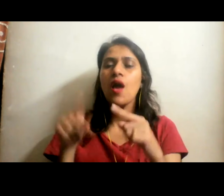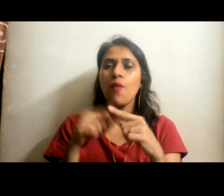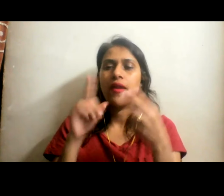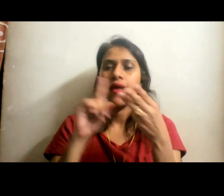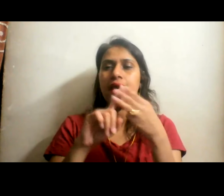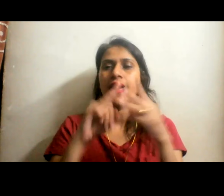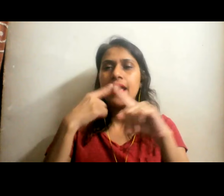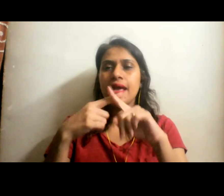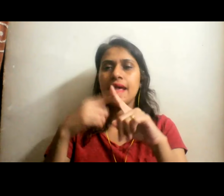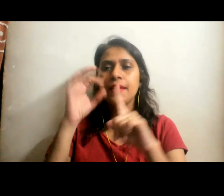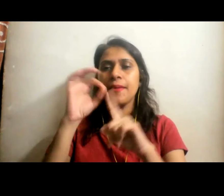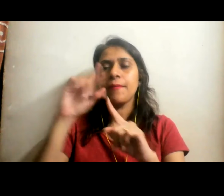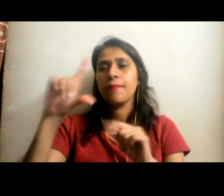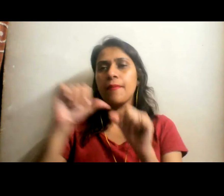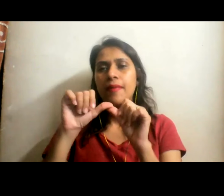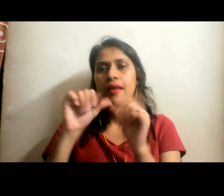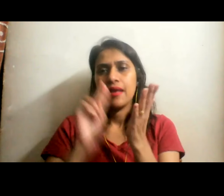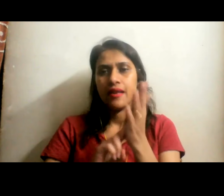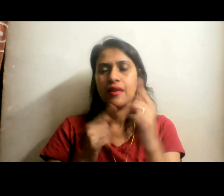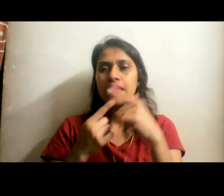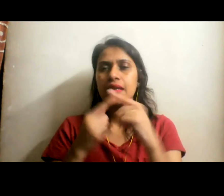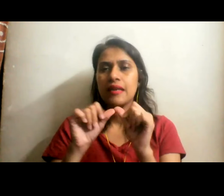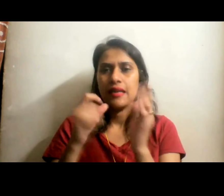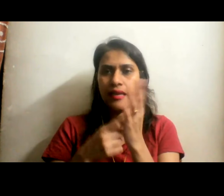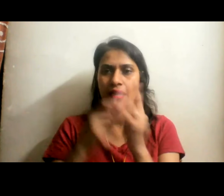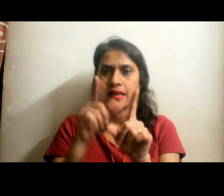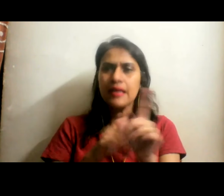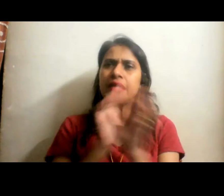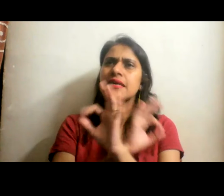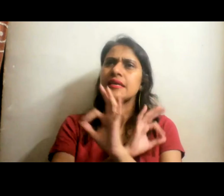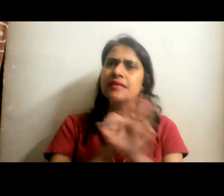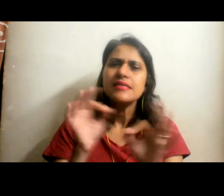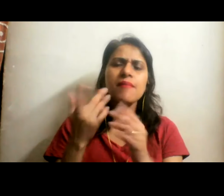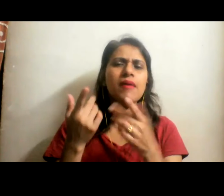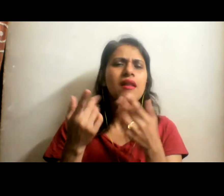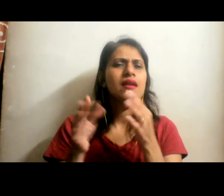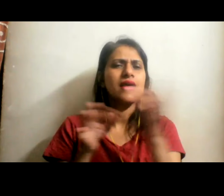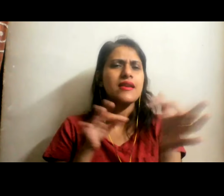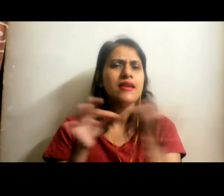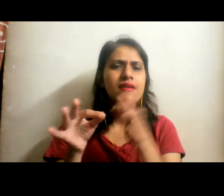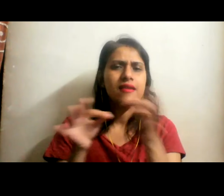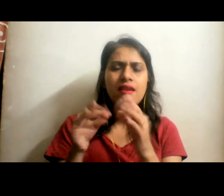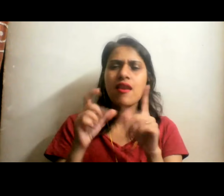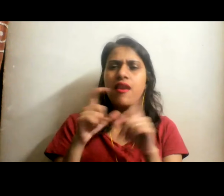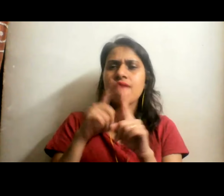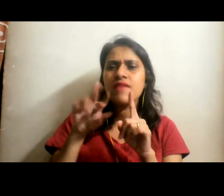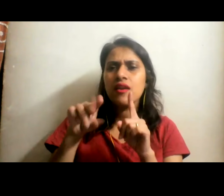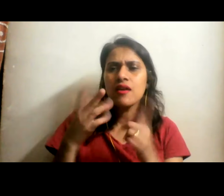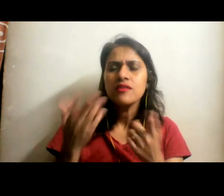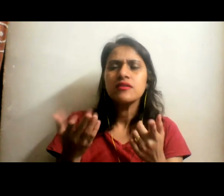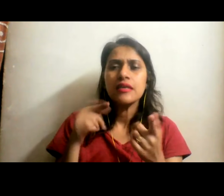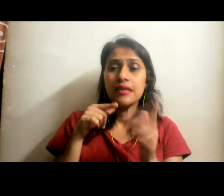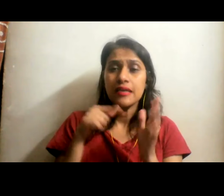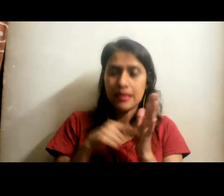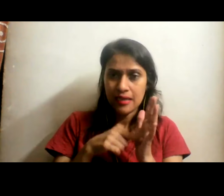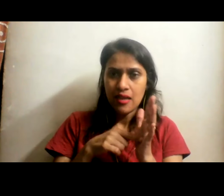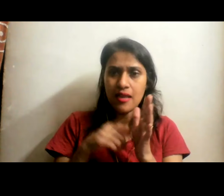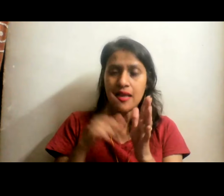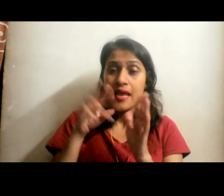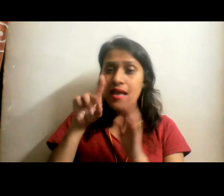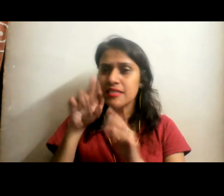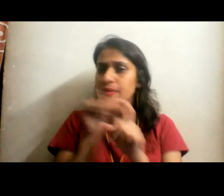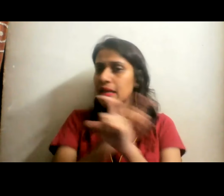research. For simple definition of it's anything that is explained in detail that was not explained